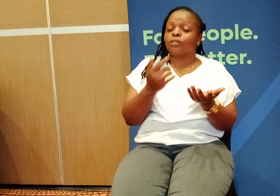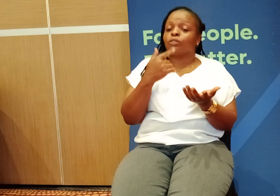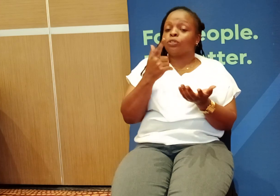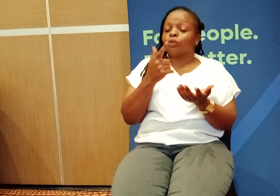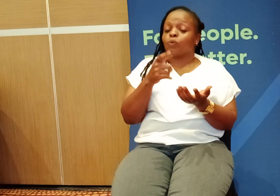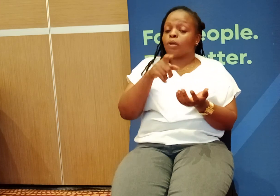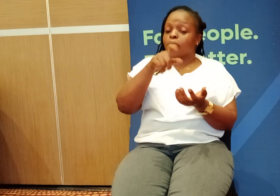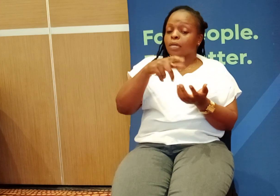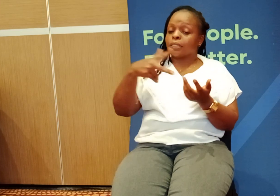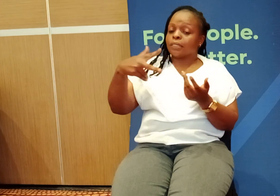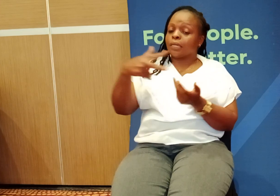cut that